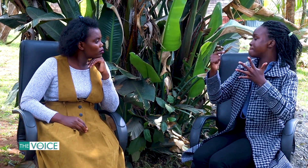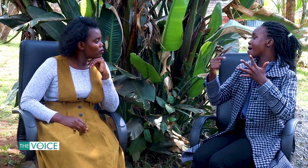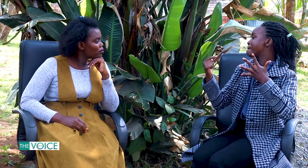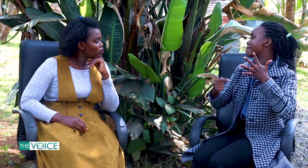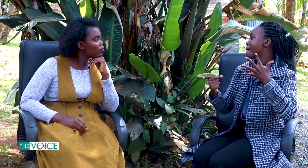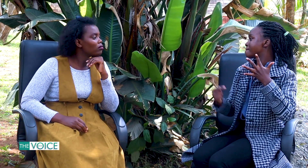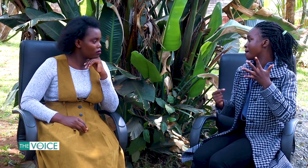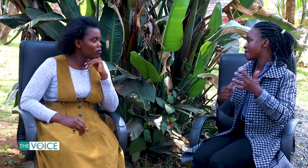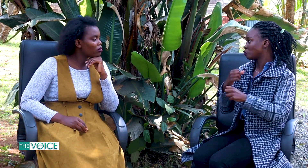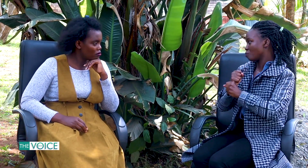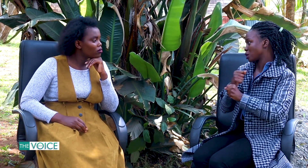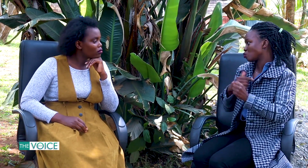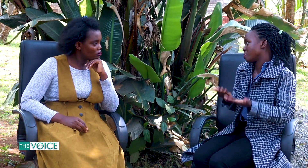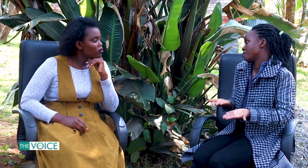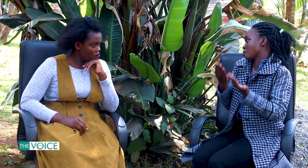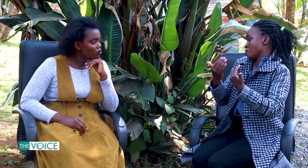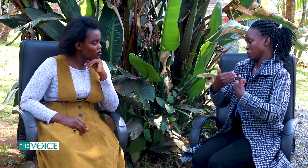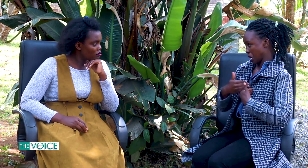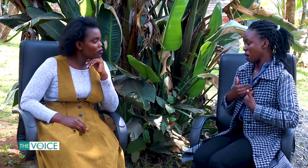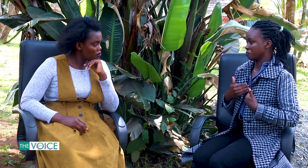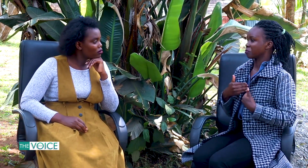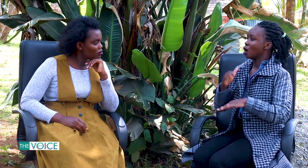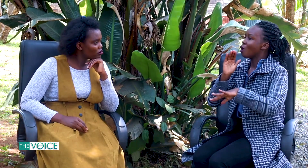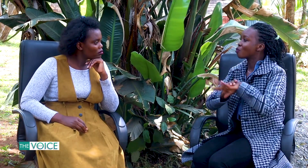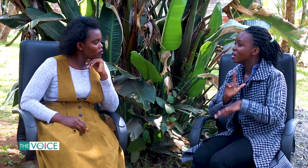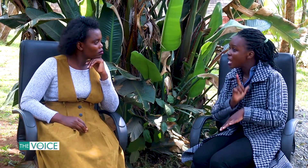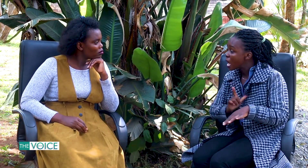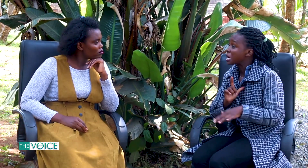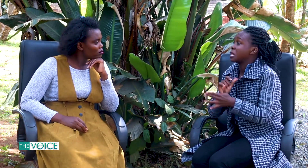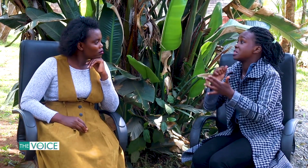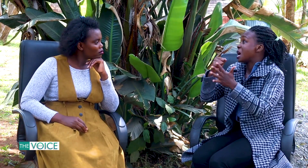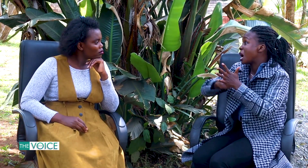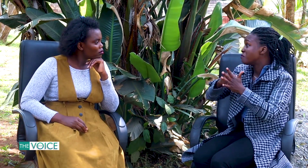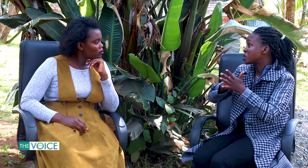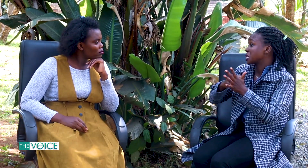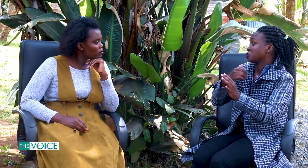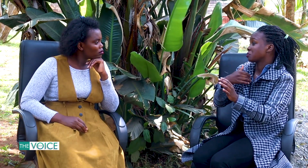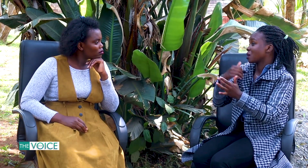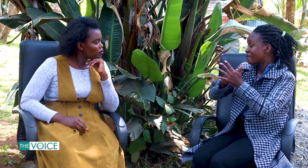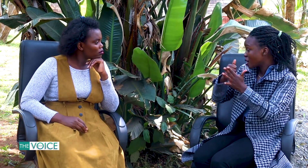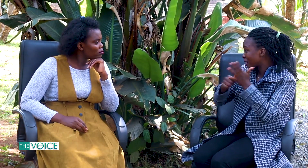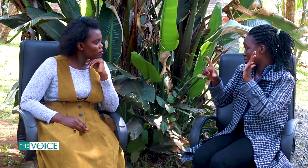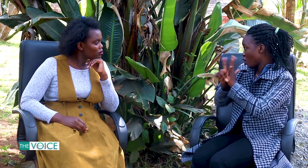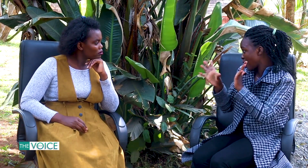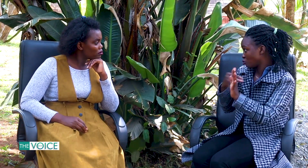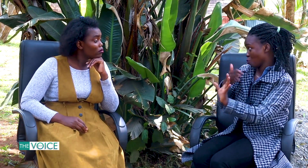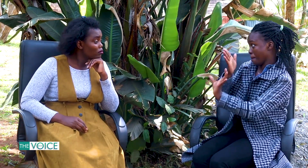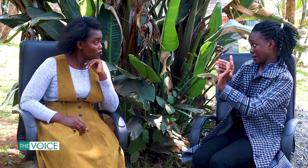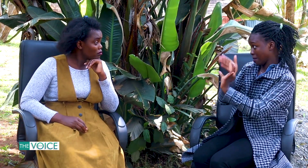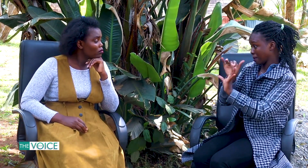stayed in prison all this along. So we really are looking for an advocate or a lawyer who's going to make sure they follow up the case clearly to make